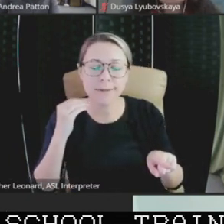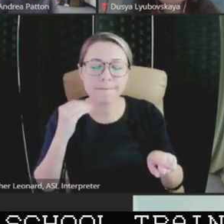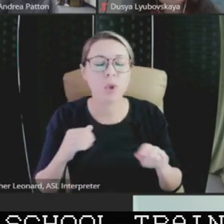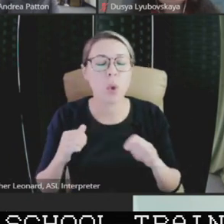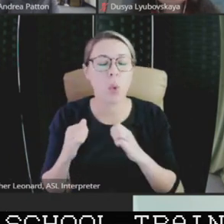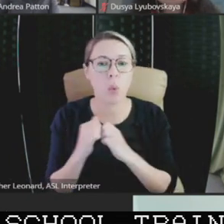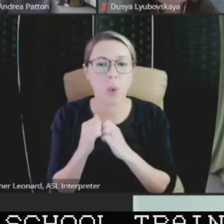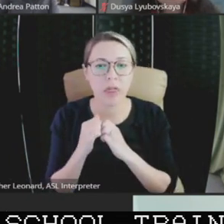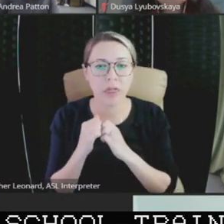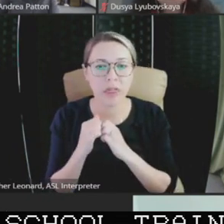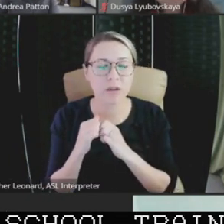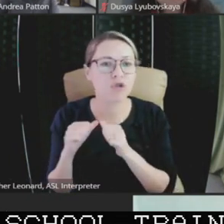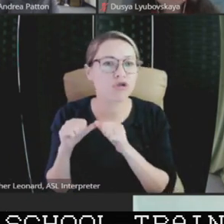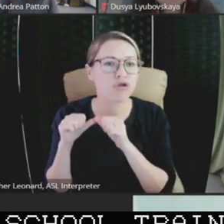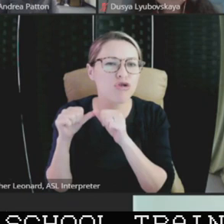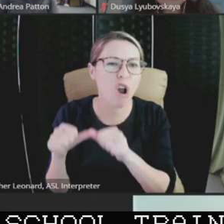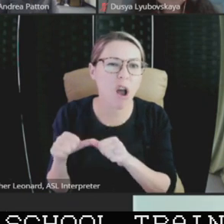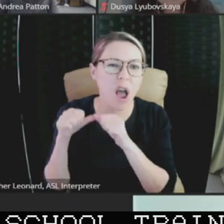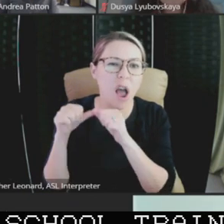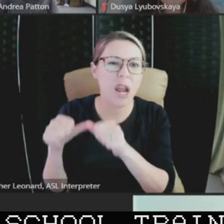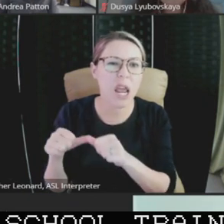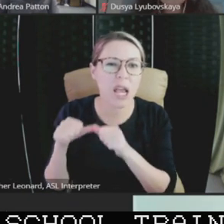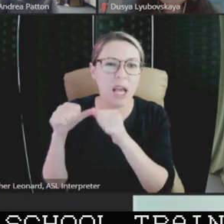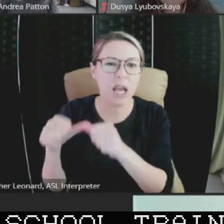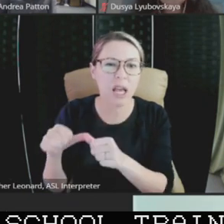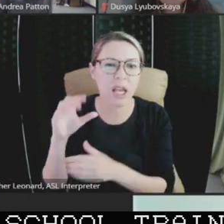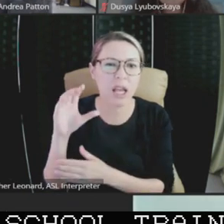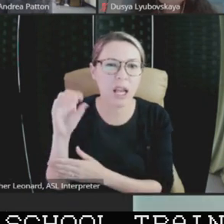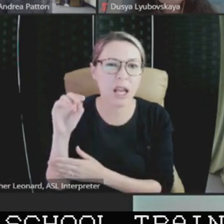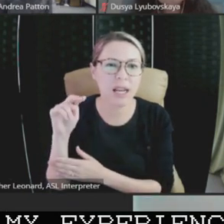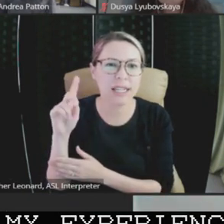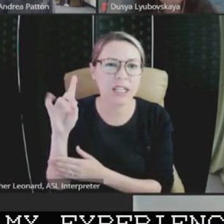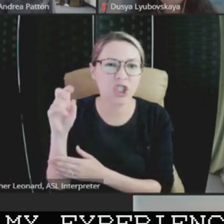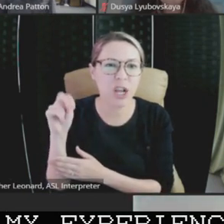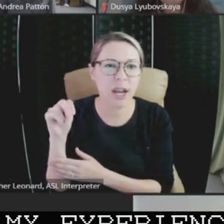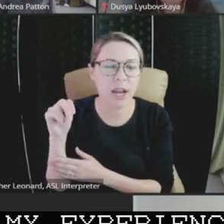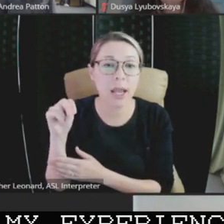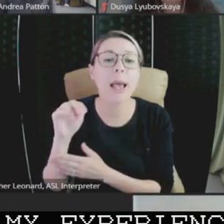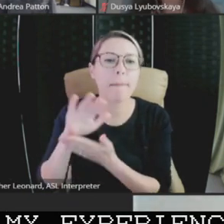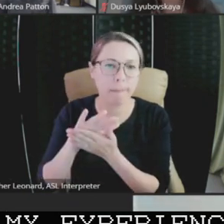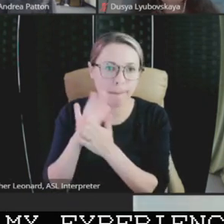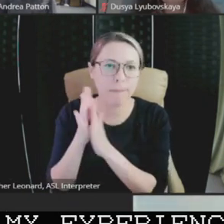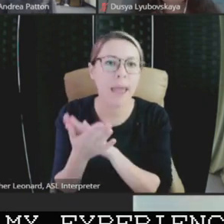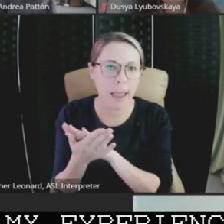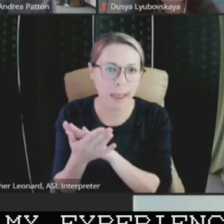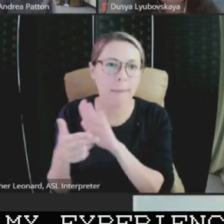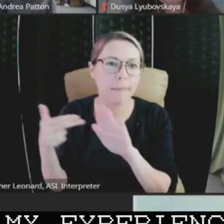a chronic condition that became a disability. So